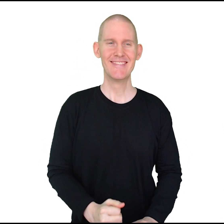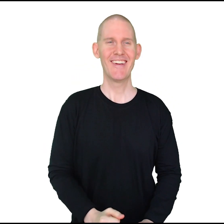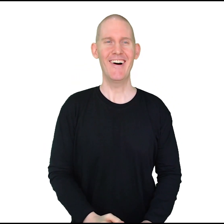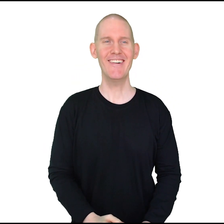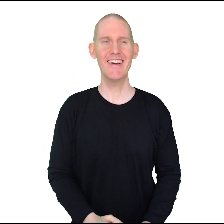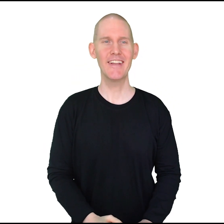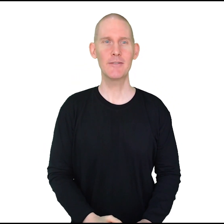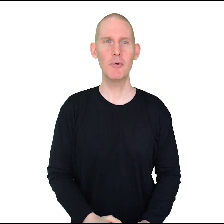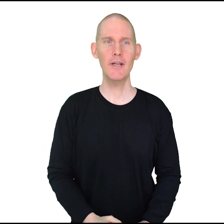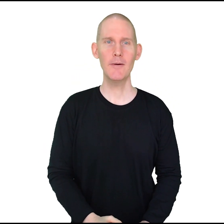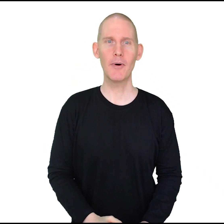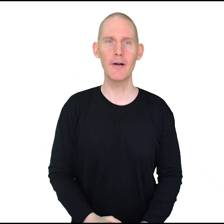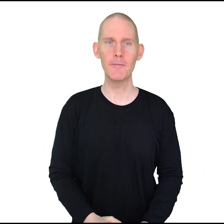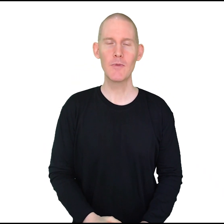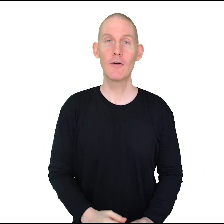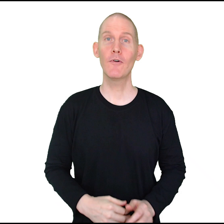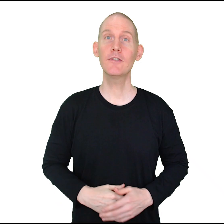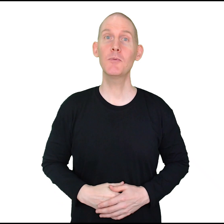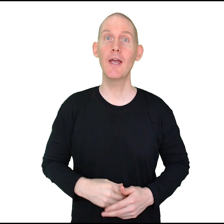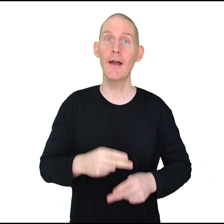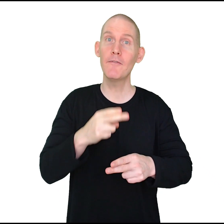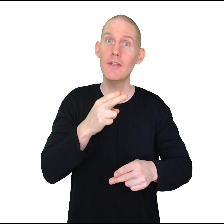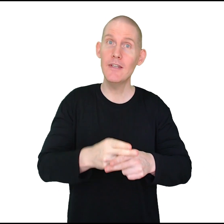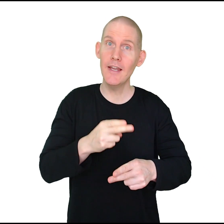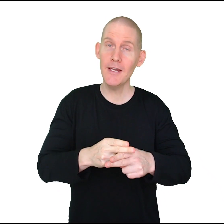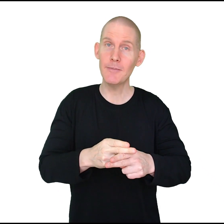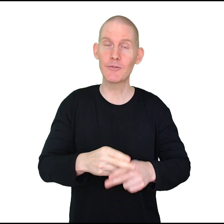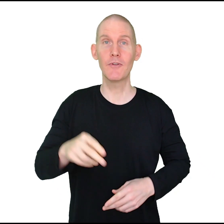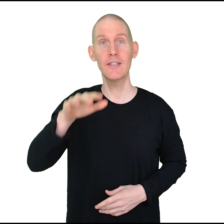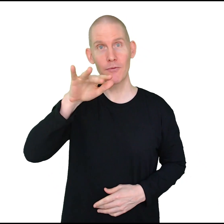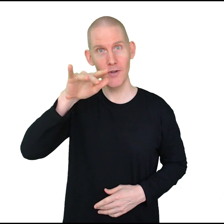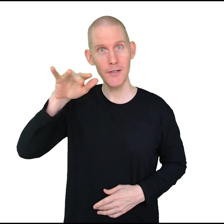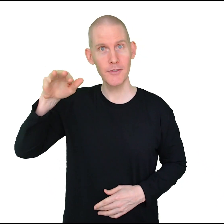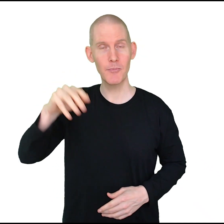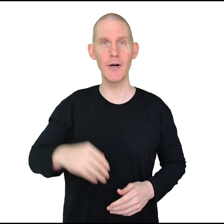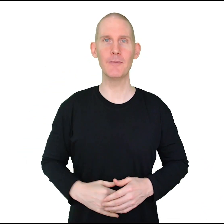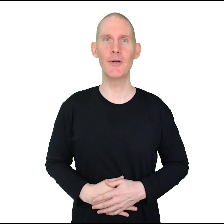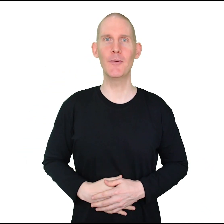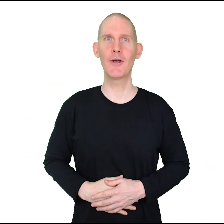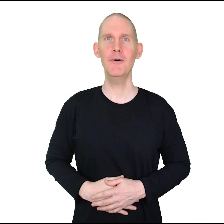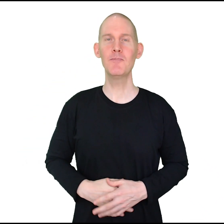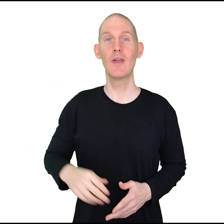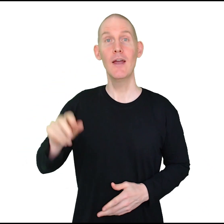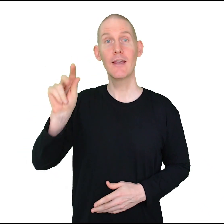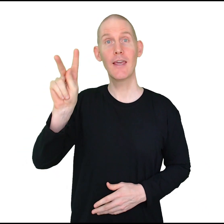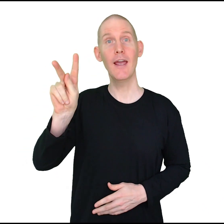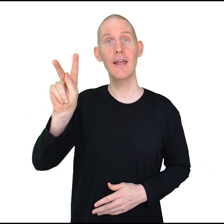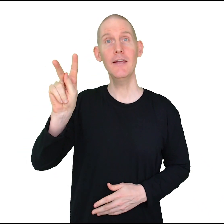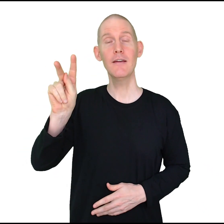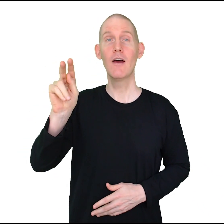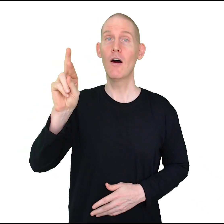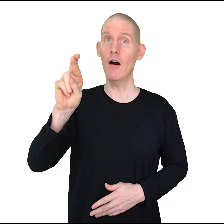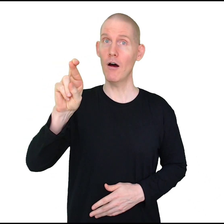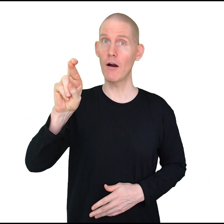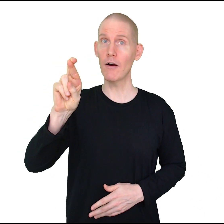All right, let's break it apart. First, we have the name. So let's fingerspell. Here we go. KRIS.